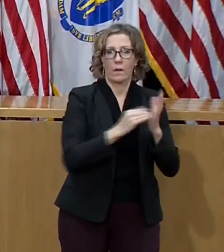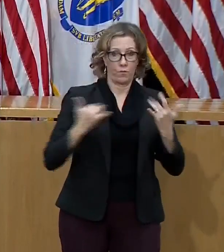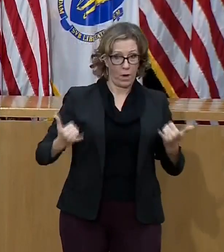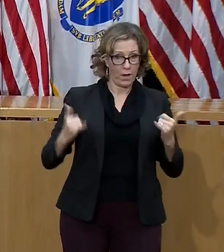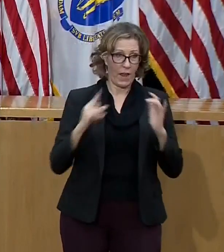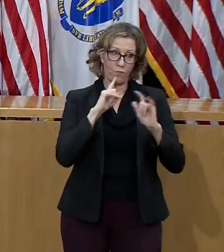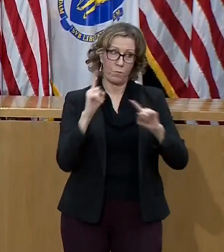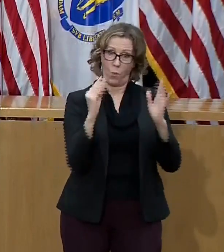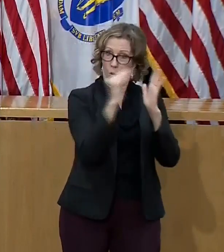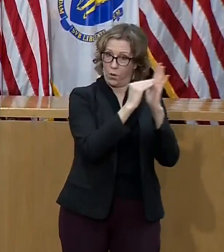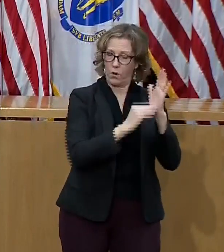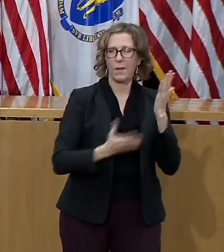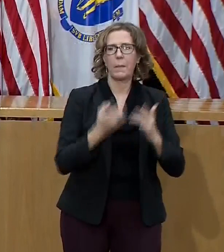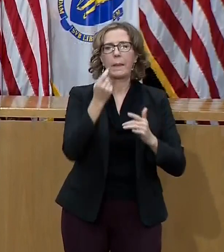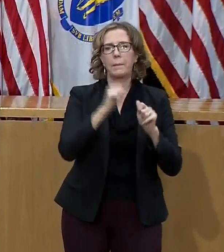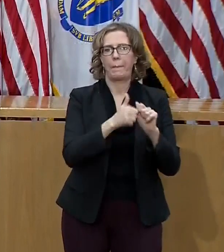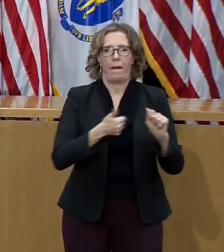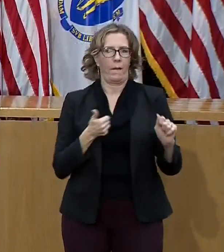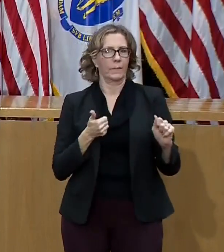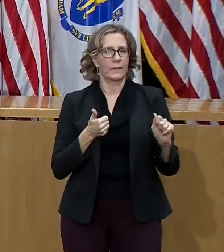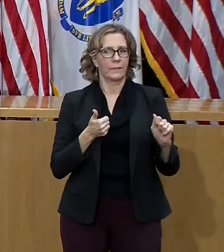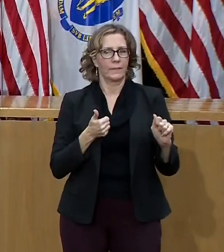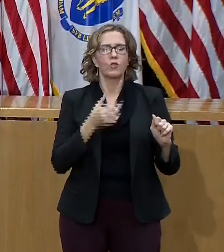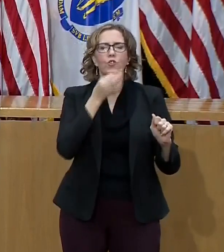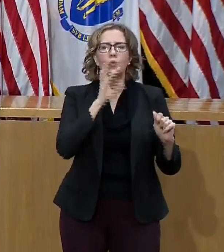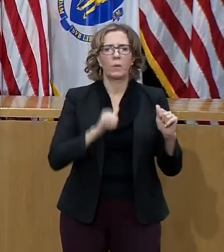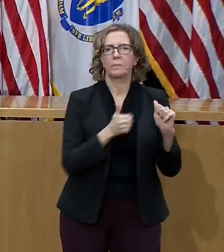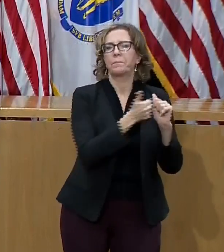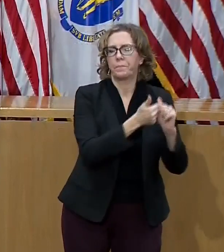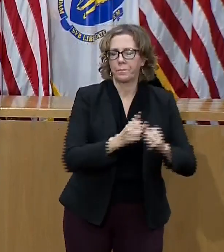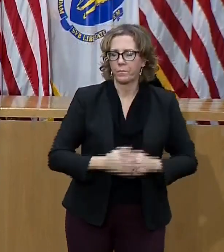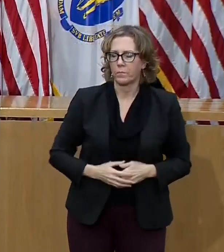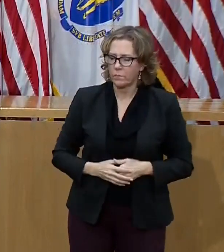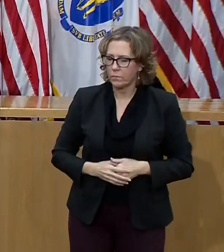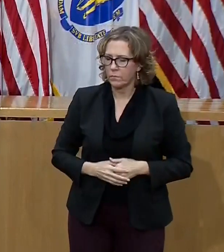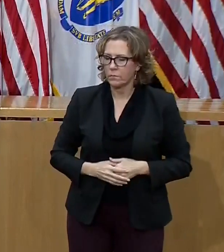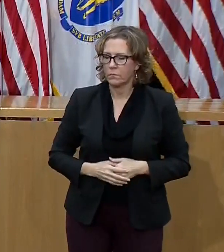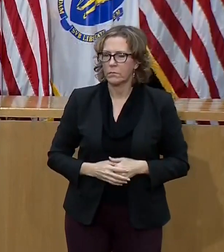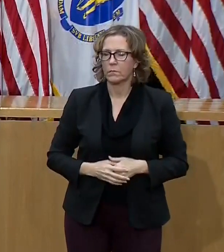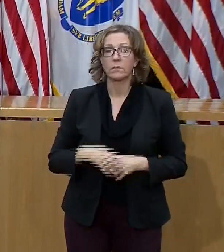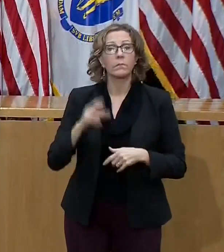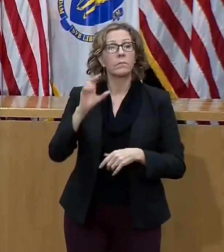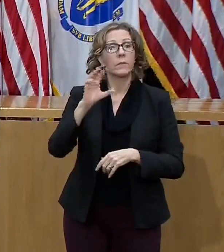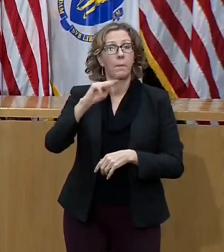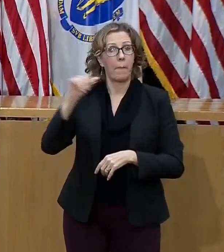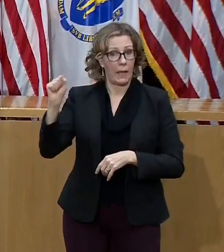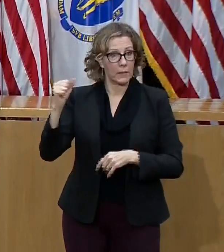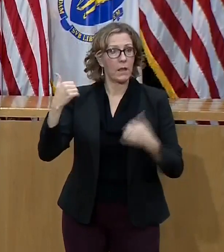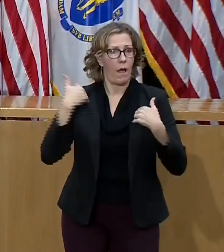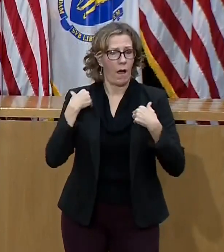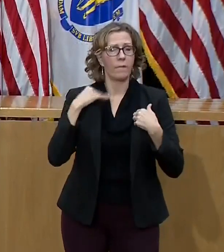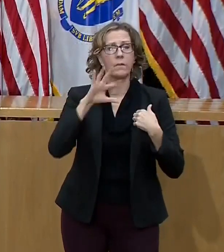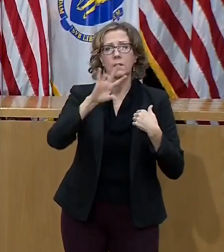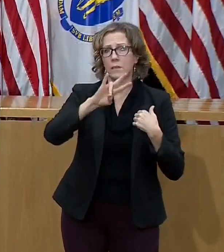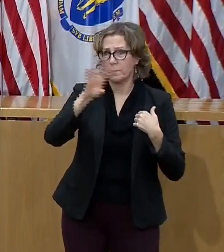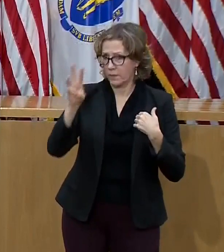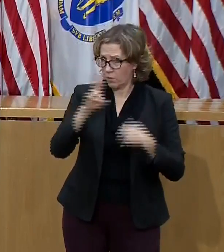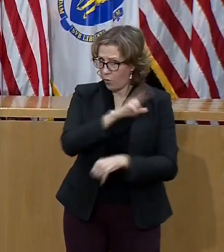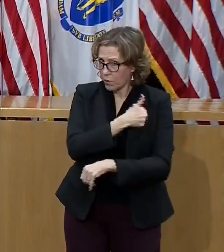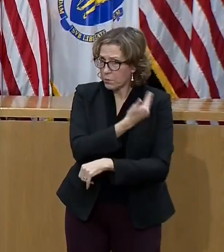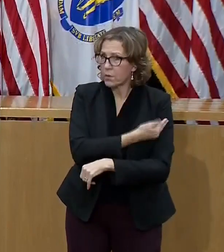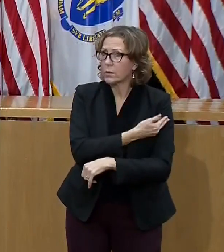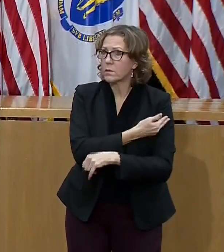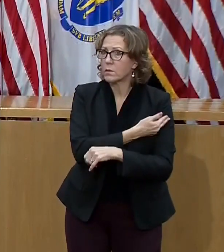been administered is higher. 74 out of 76 hospitals in the Commonwealth have begun vaccinating their